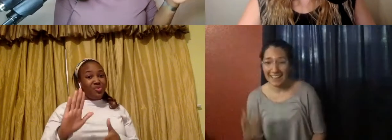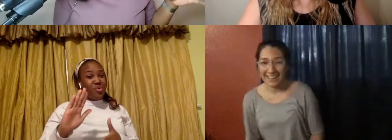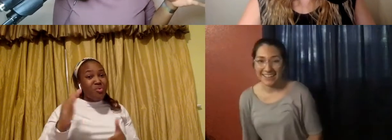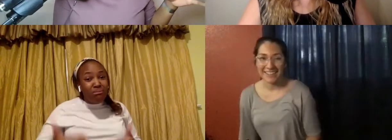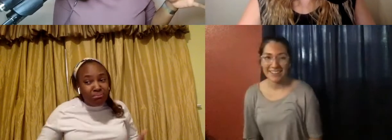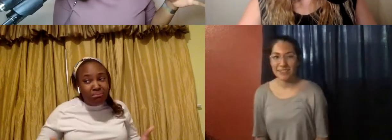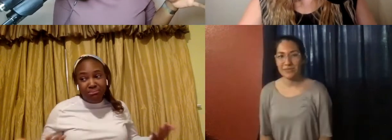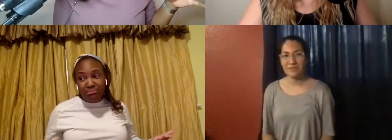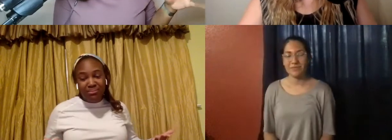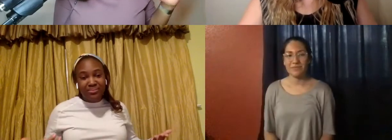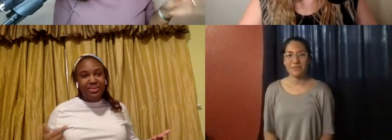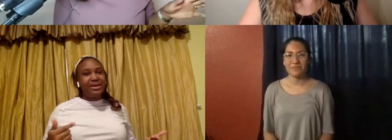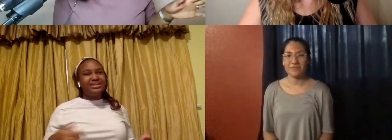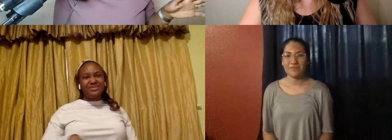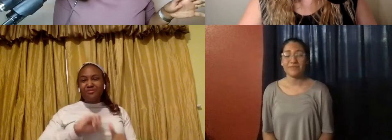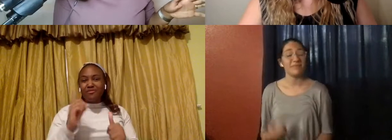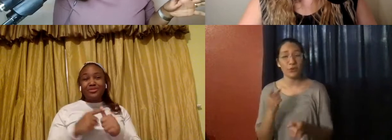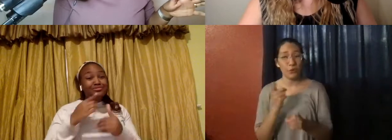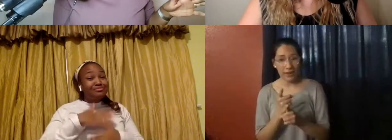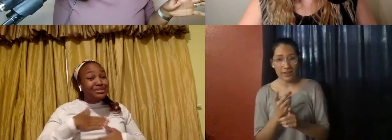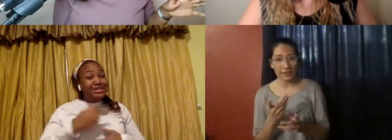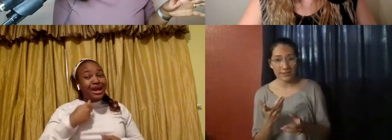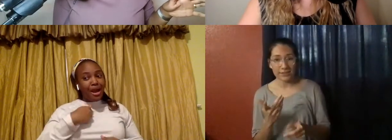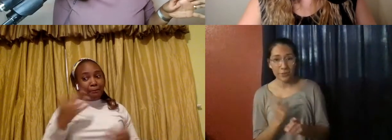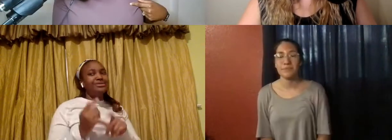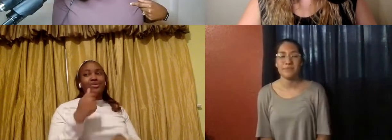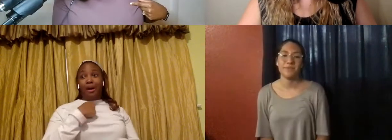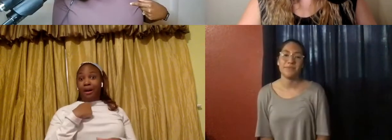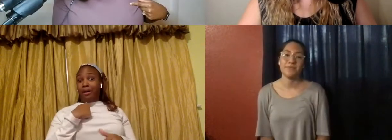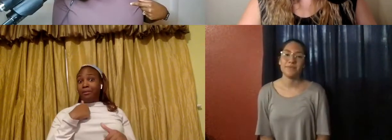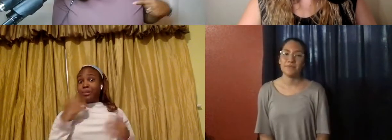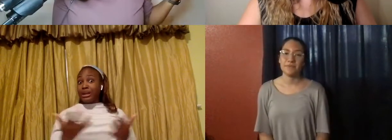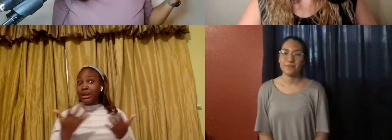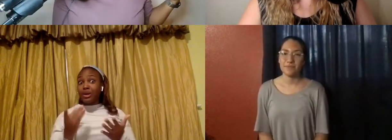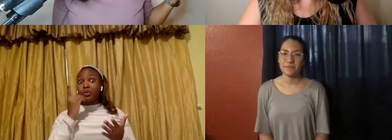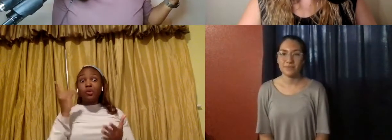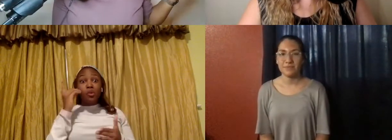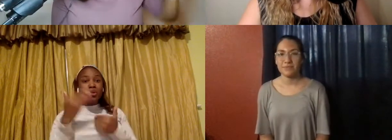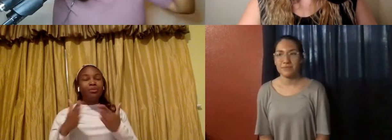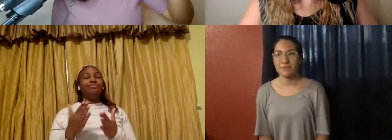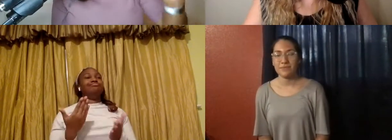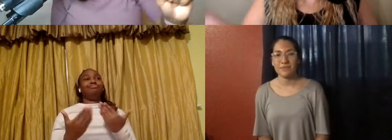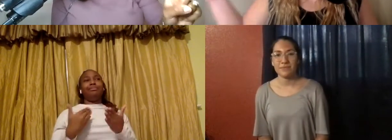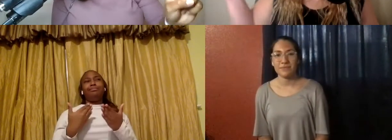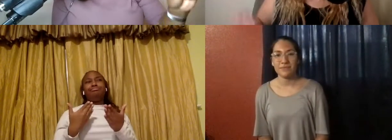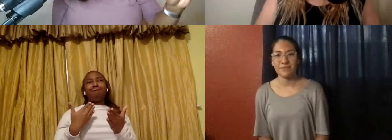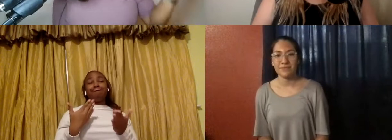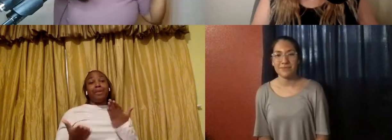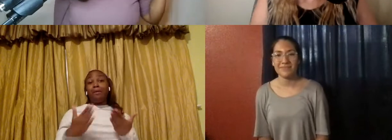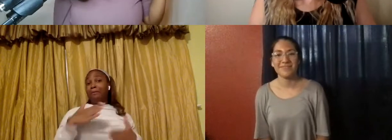fucking dorm room. Right. Like, you're welcome. Right. In this, like, maybe he came to my room. I don't know. Whatever. You're